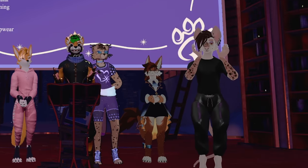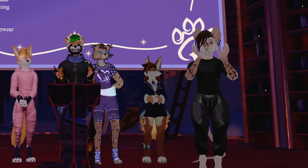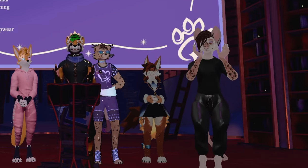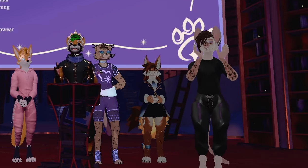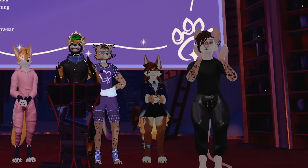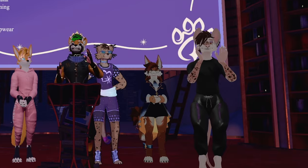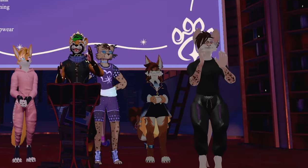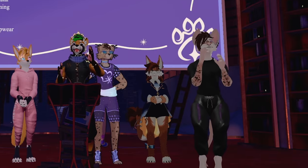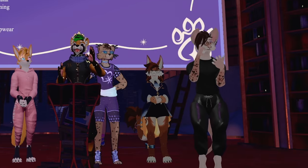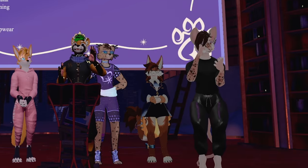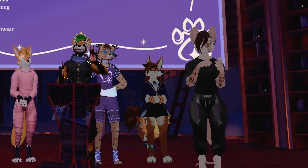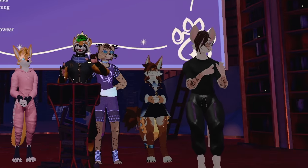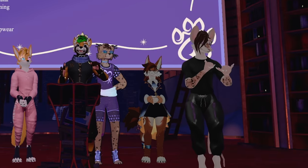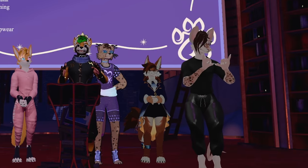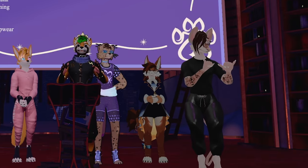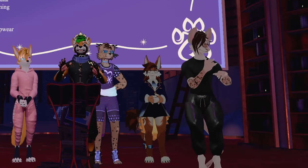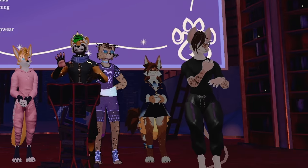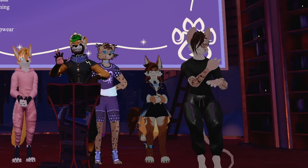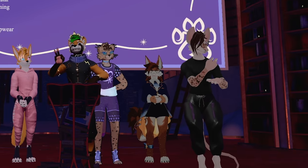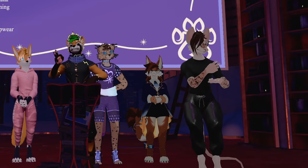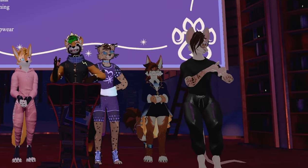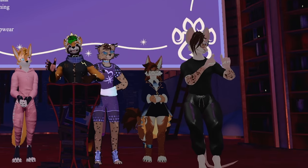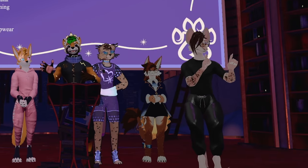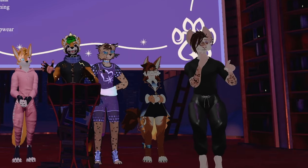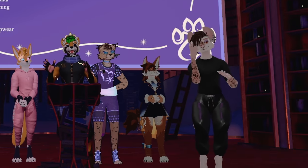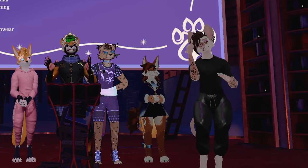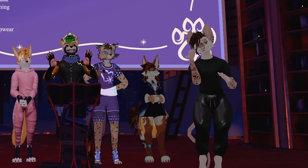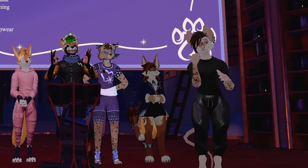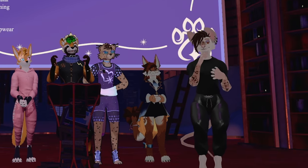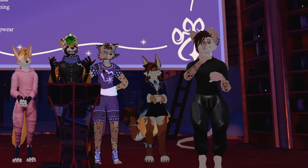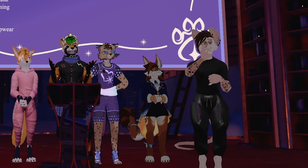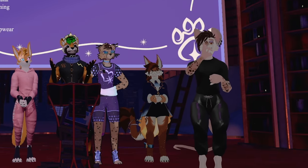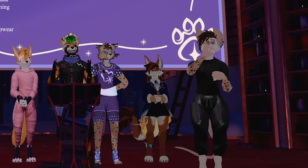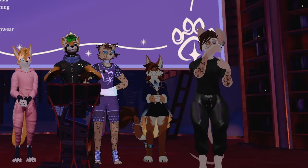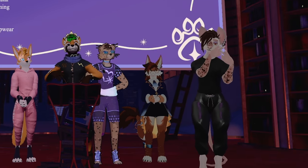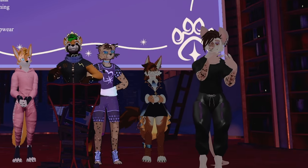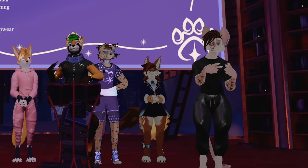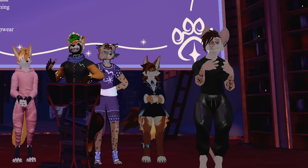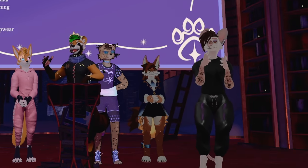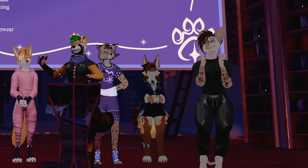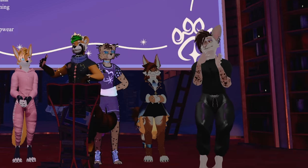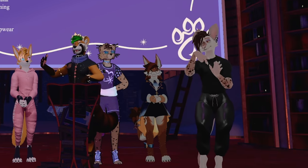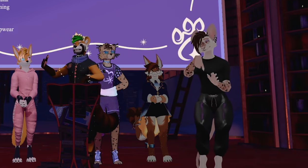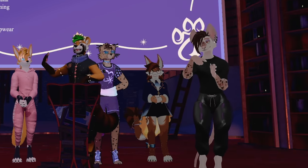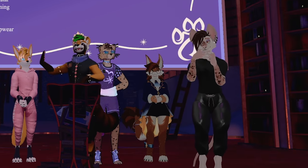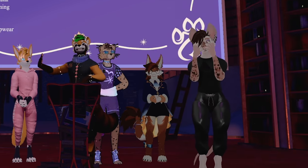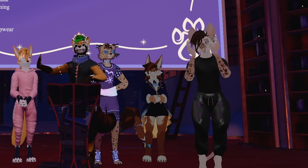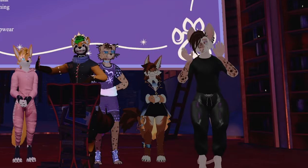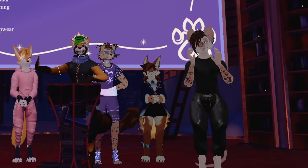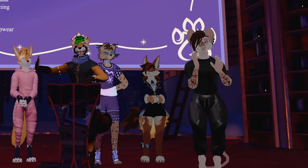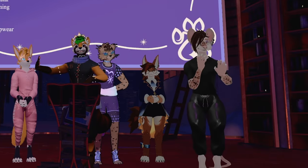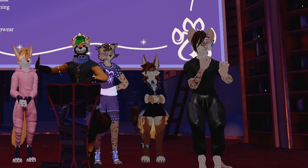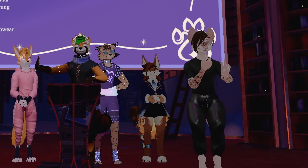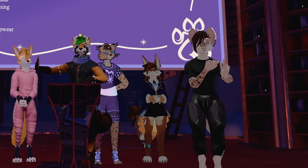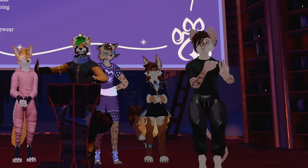different because of the index versus general VR controllers. So we'll have Bork showing general VR